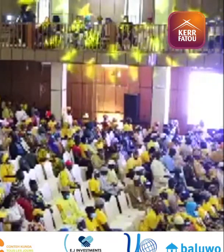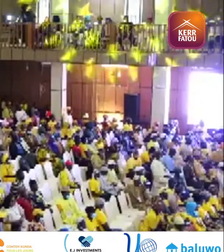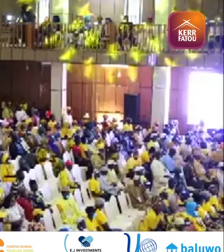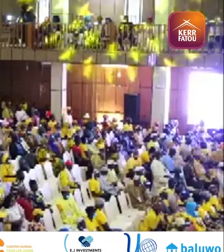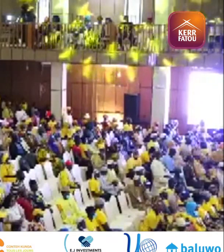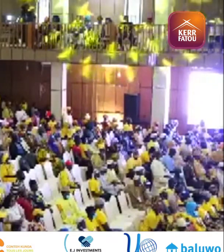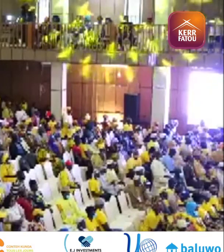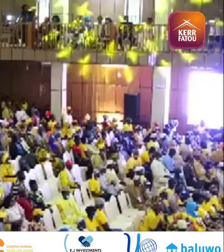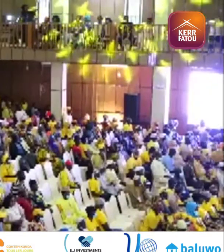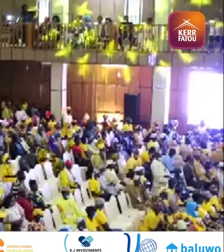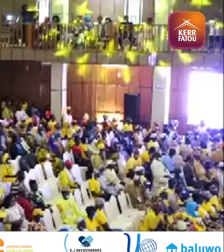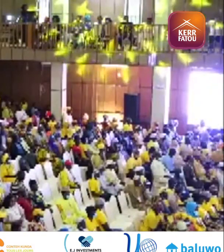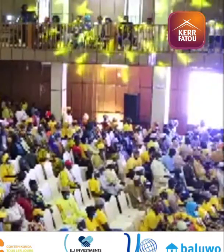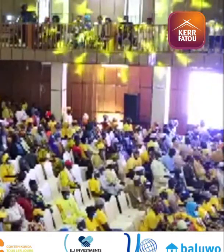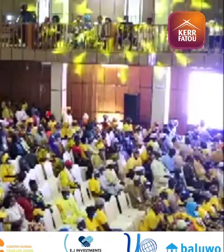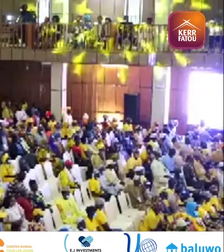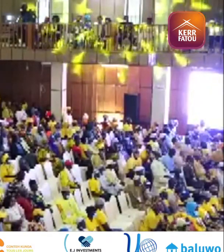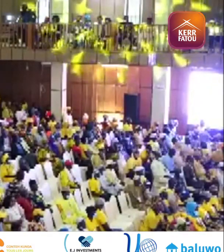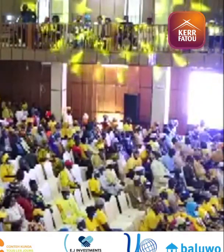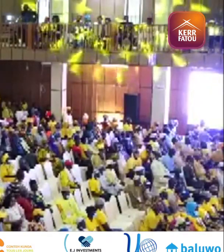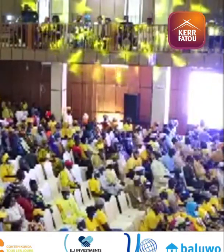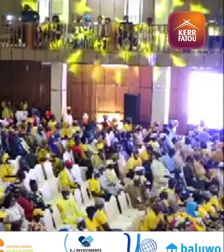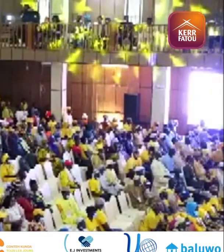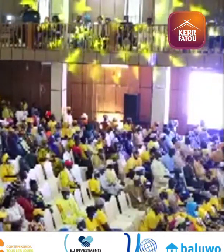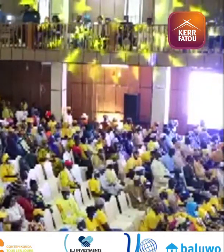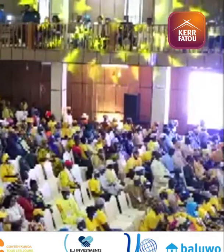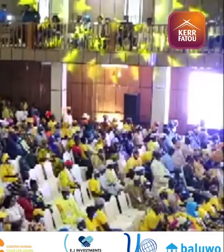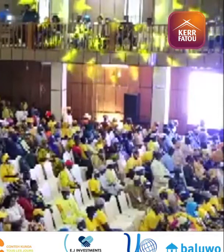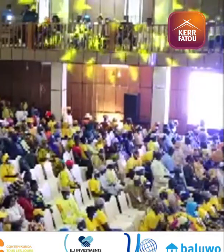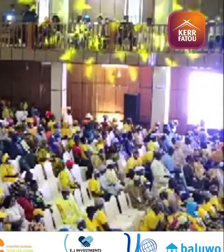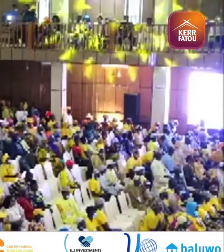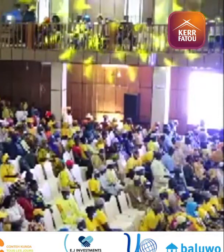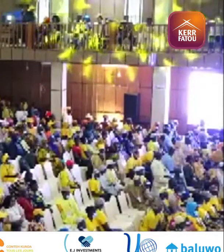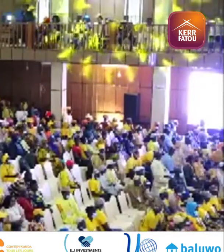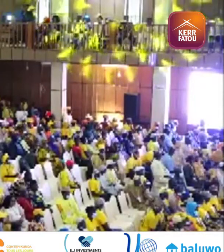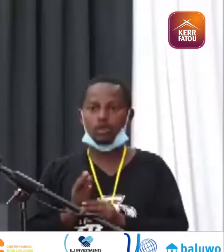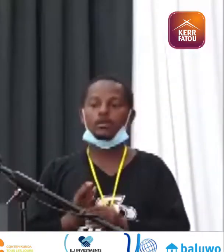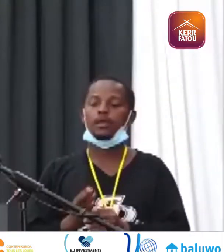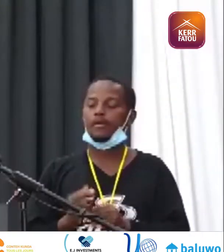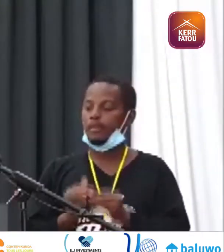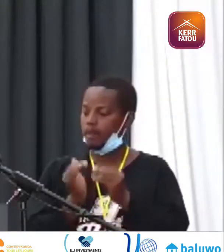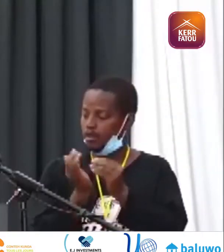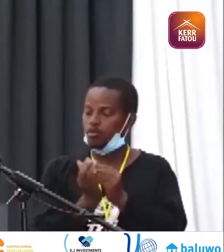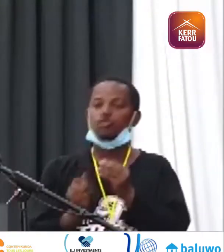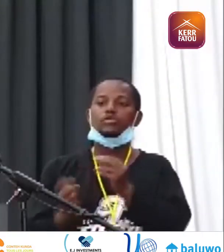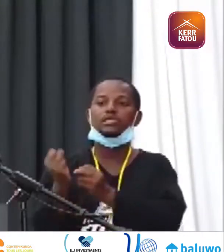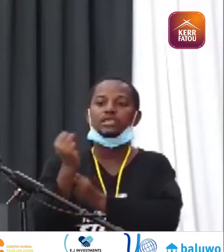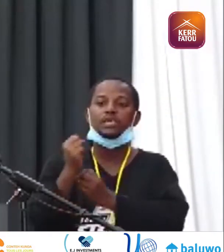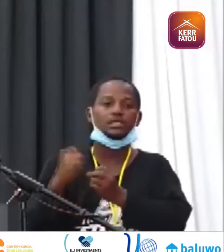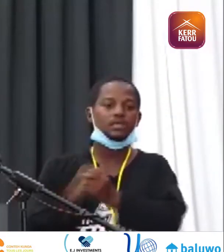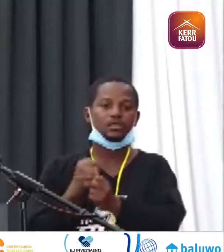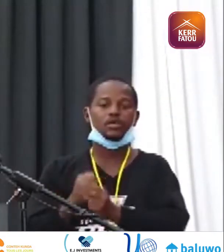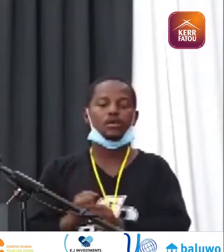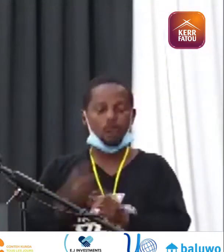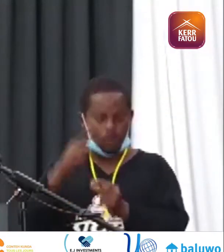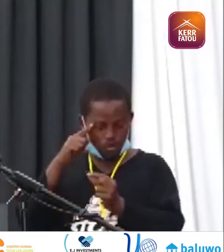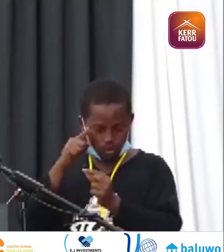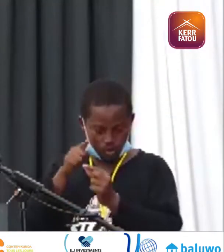day, and we look forward to the continued support to the party to sustain the party's